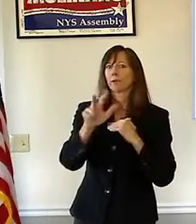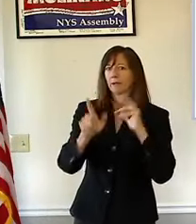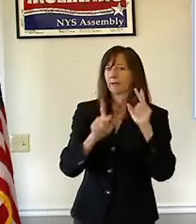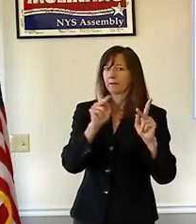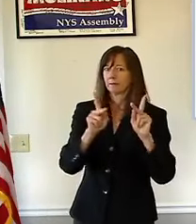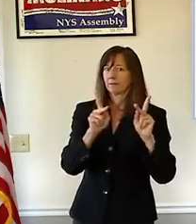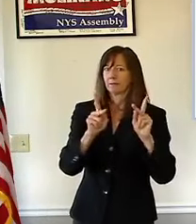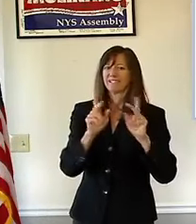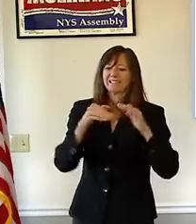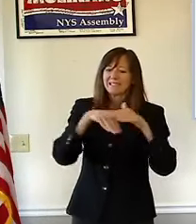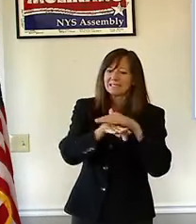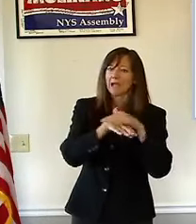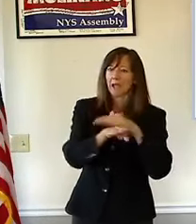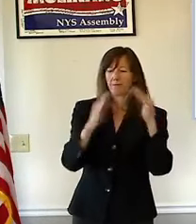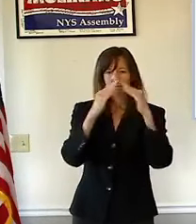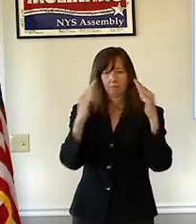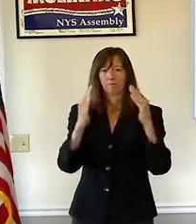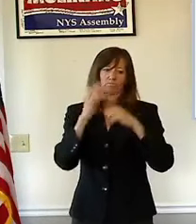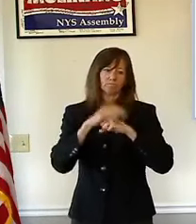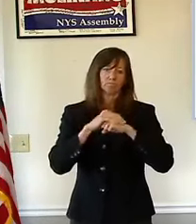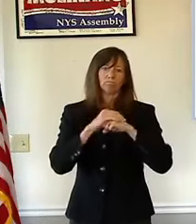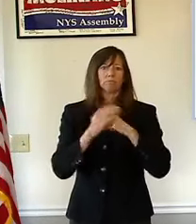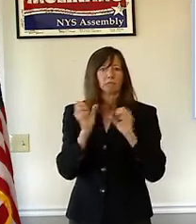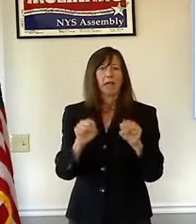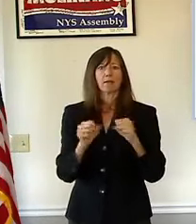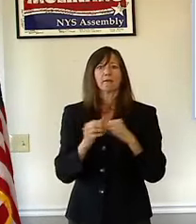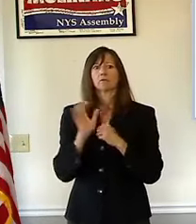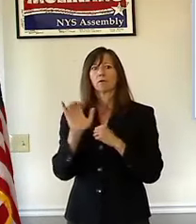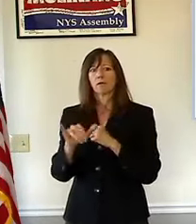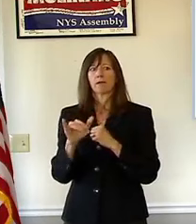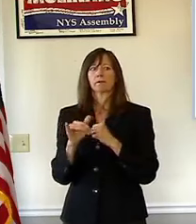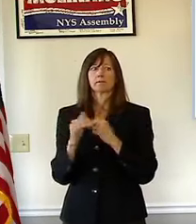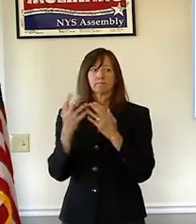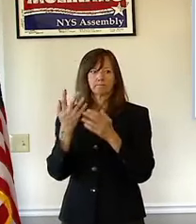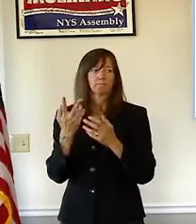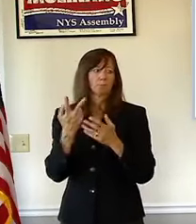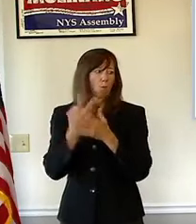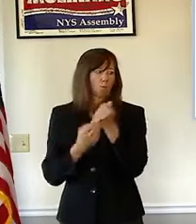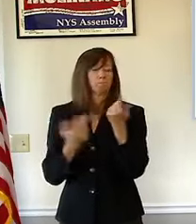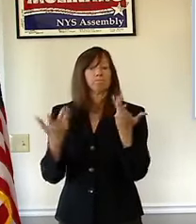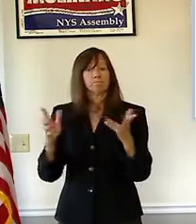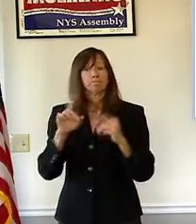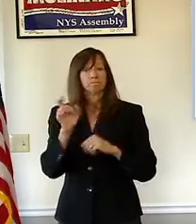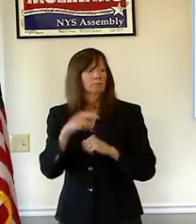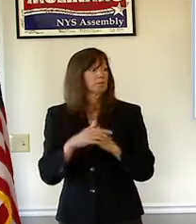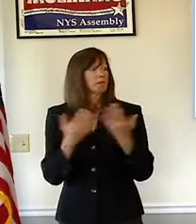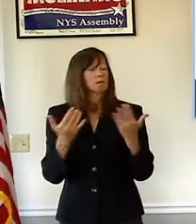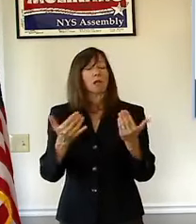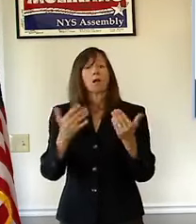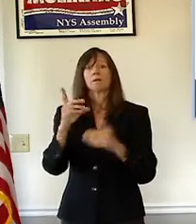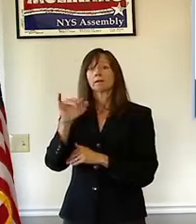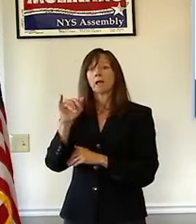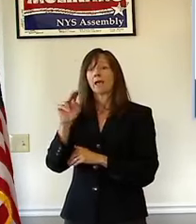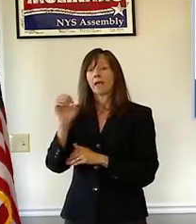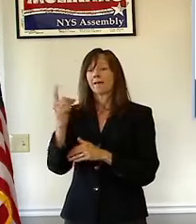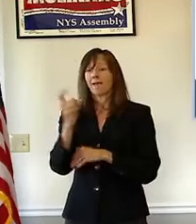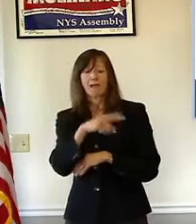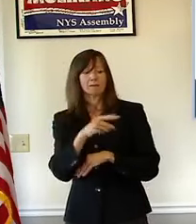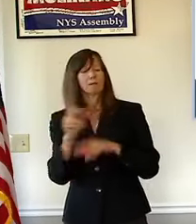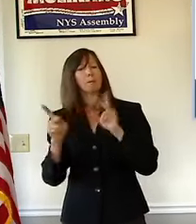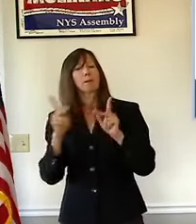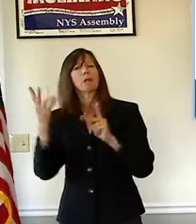on both gatherings and houses of worship. Let's get quickly through. Diane asked, people